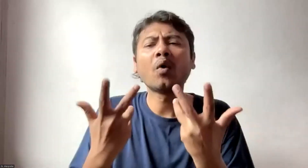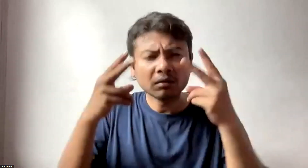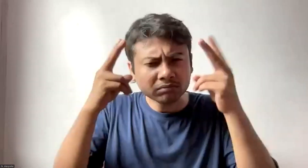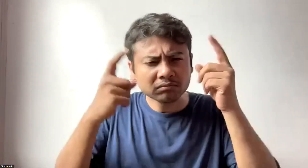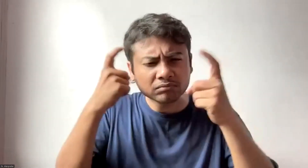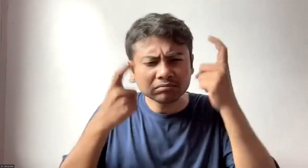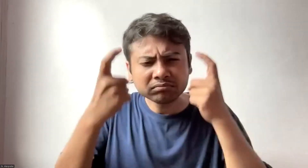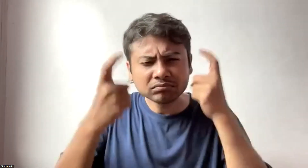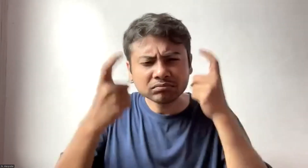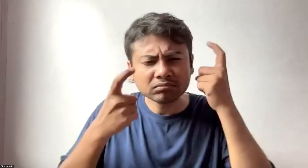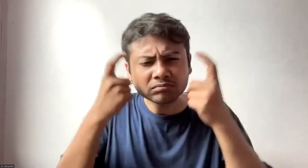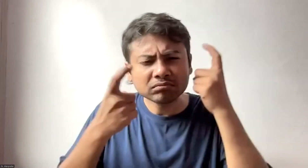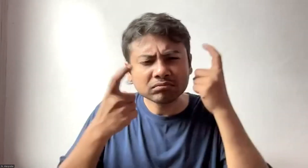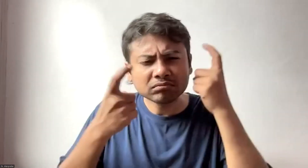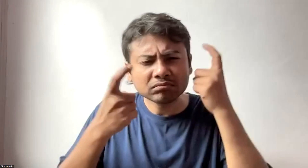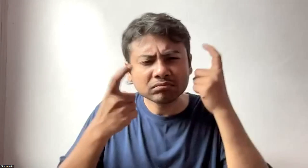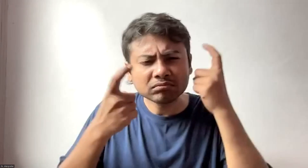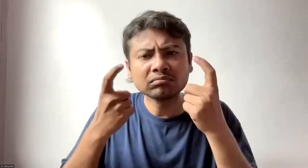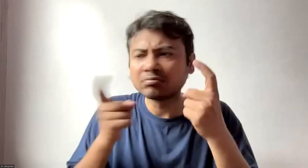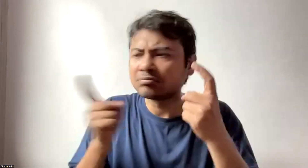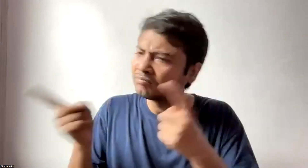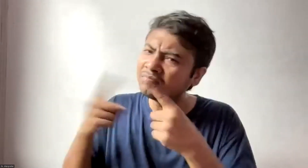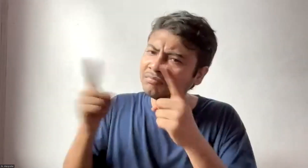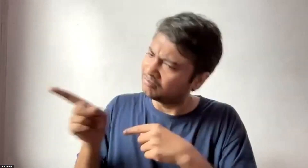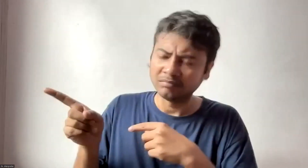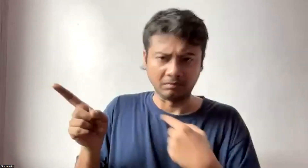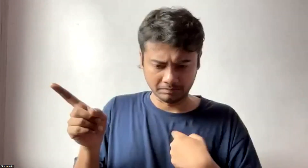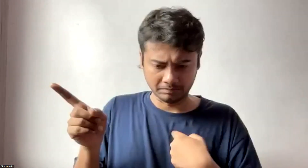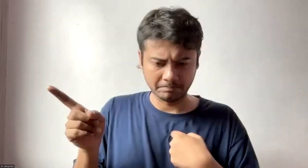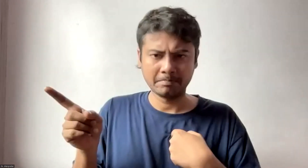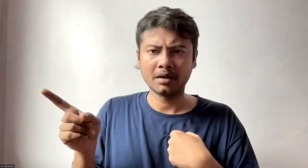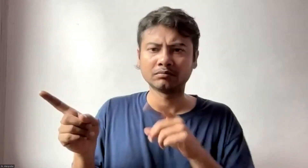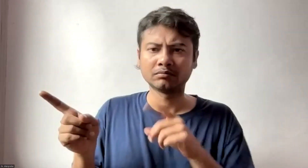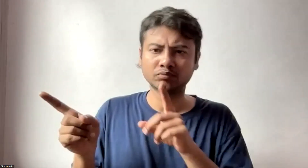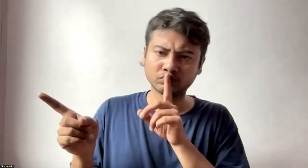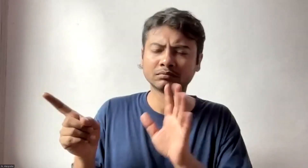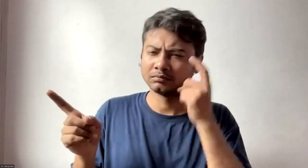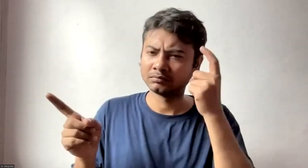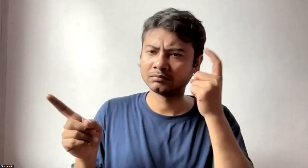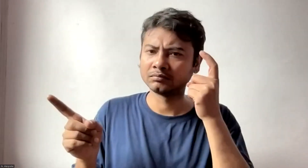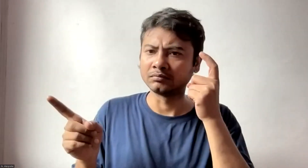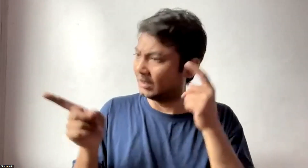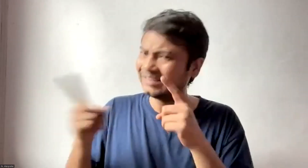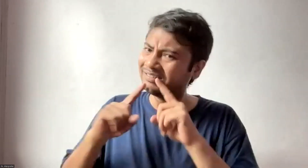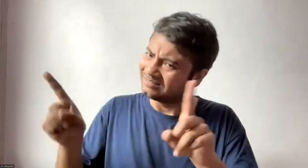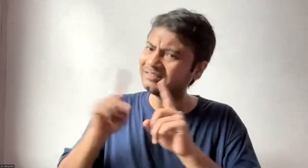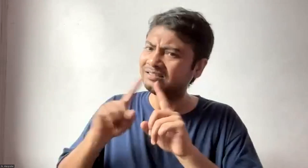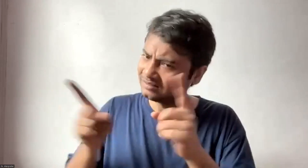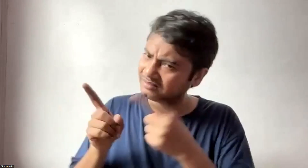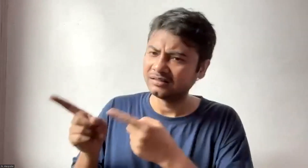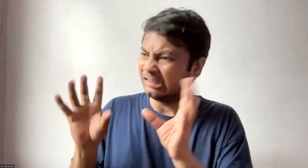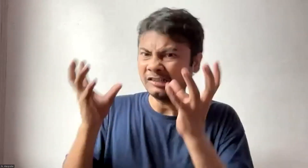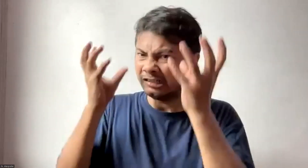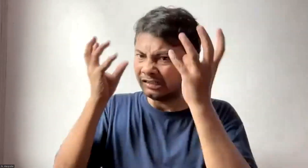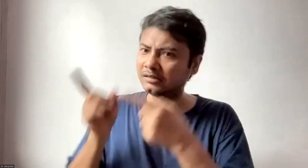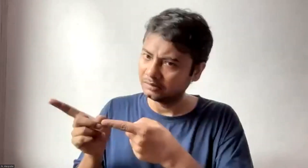What change has happened? So, in such a situation, one person will be shouting, but the other one will become